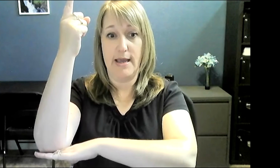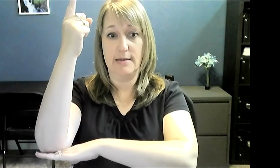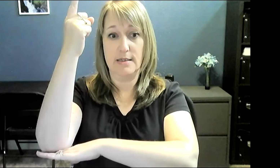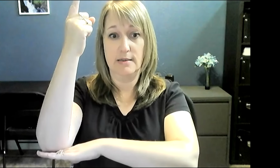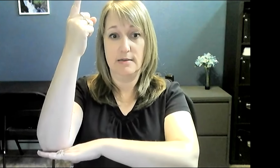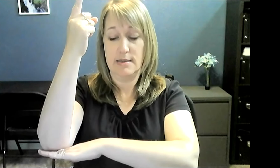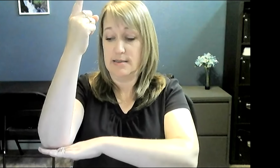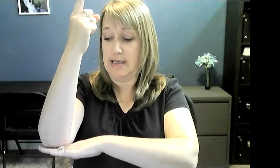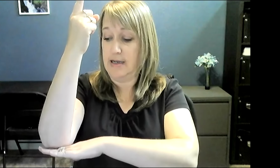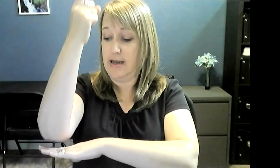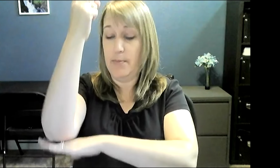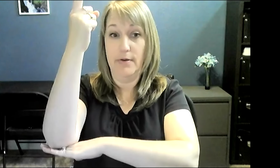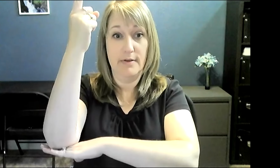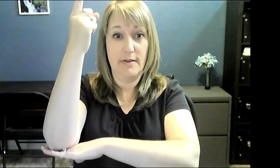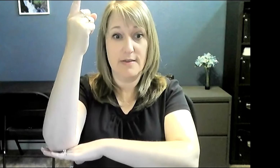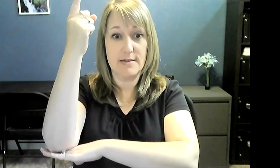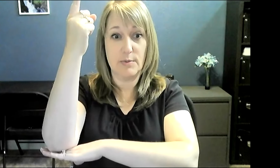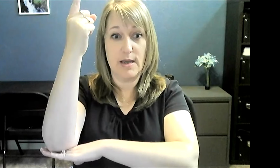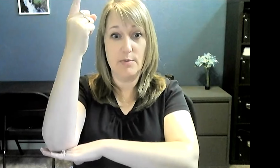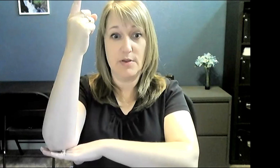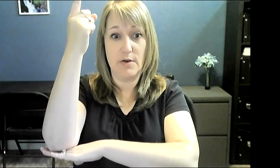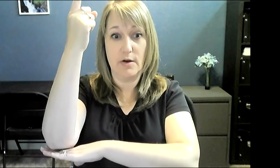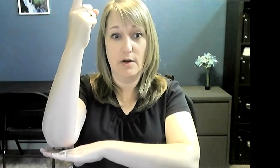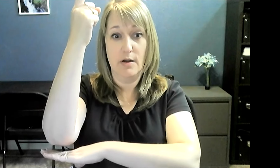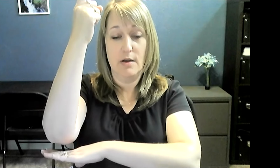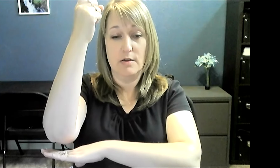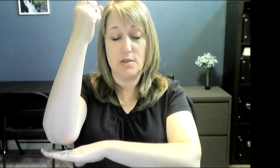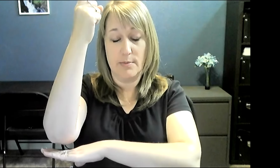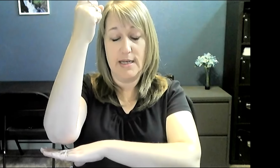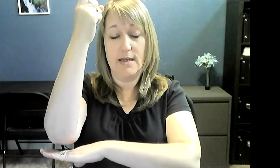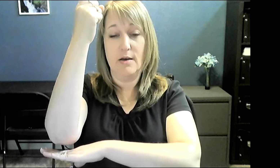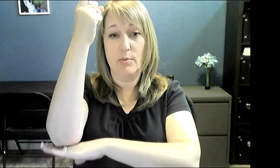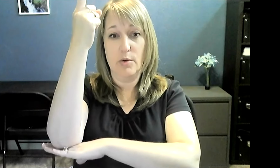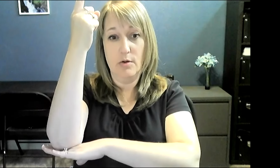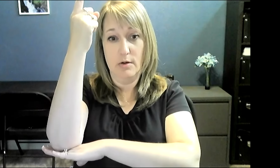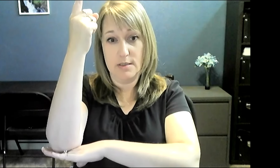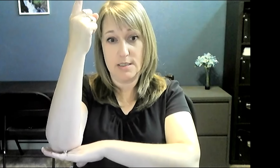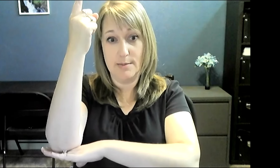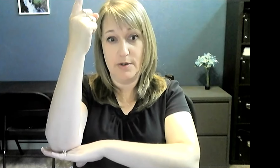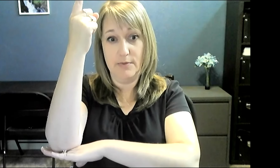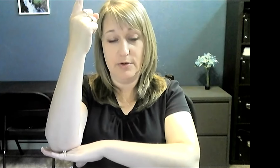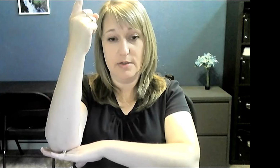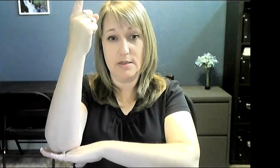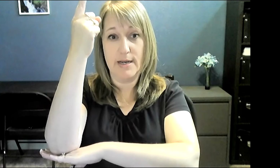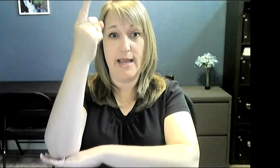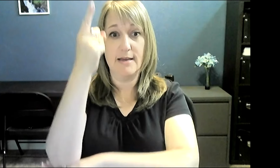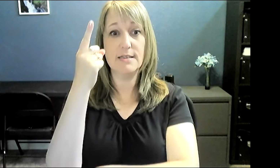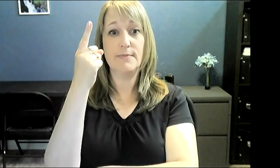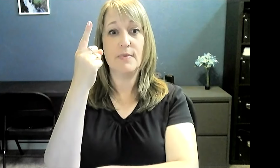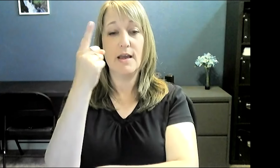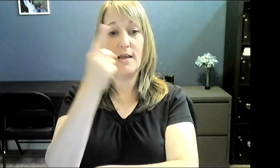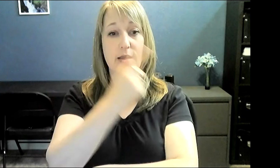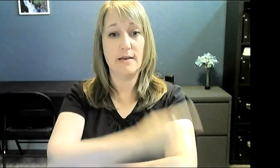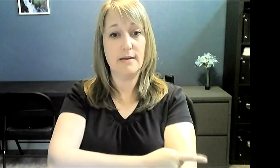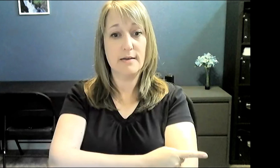hand. Set it up this way with your dominant elbow on top of your non-dominant hand, and then come